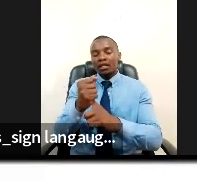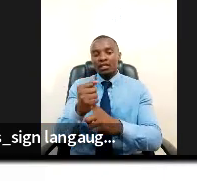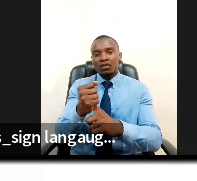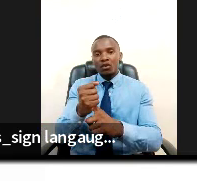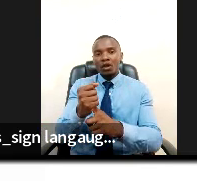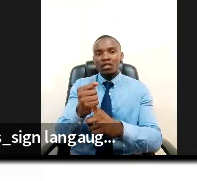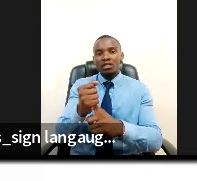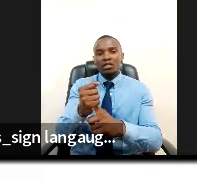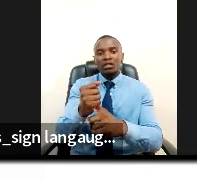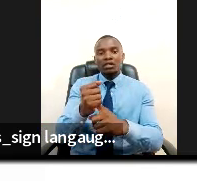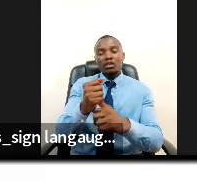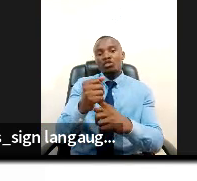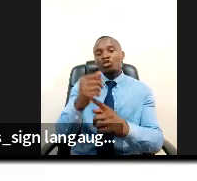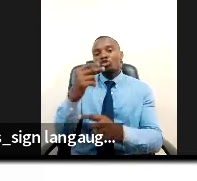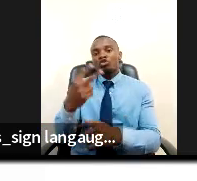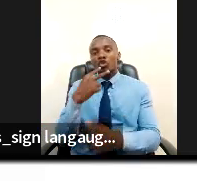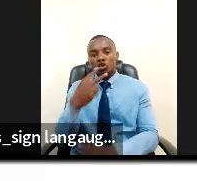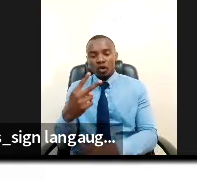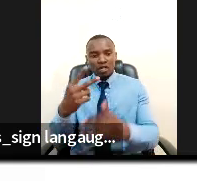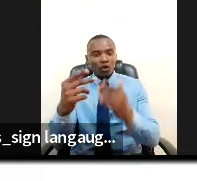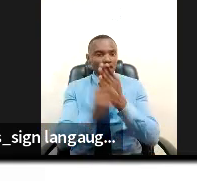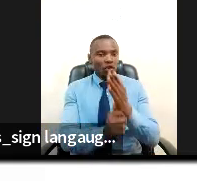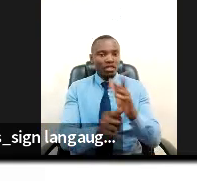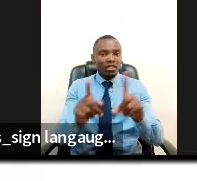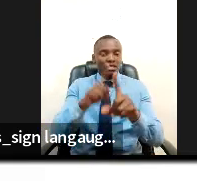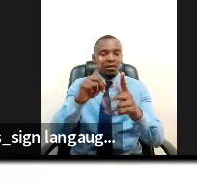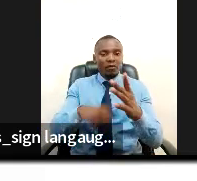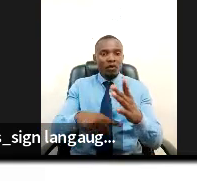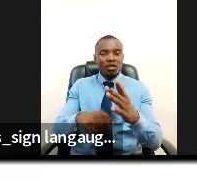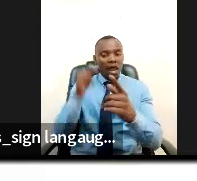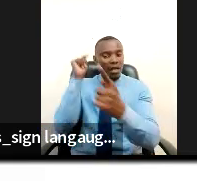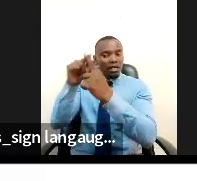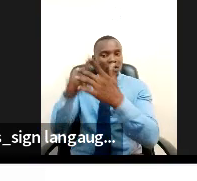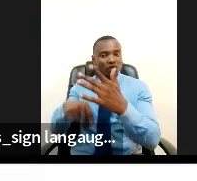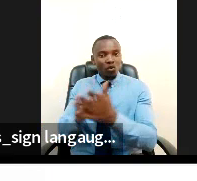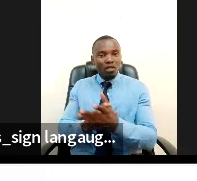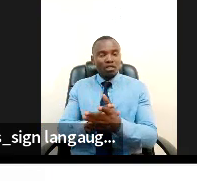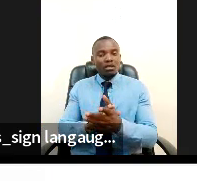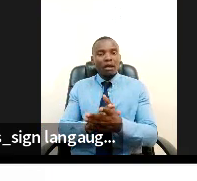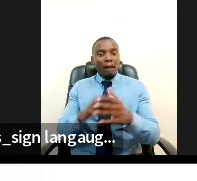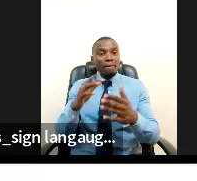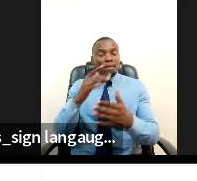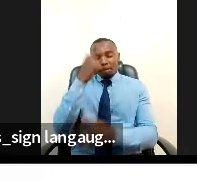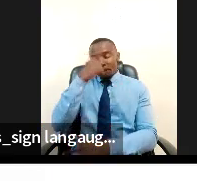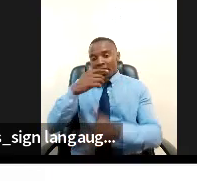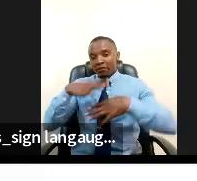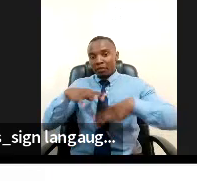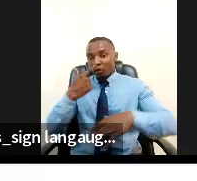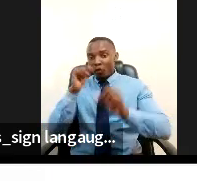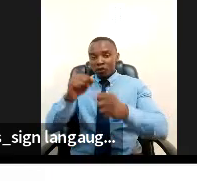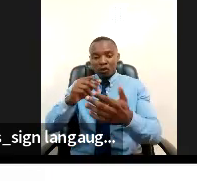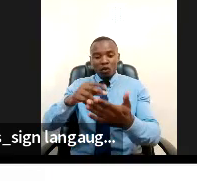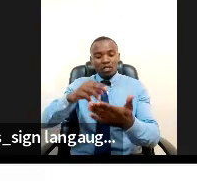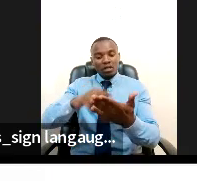guide, hospitality, and cost of demo product. Our target market is blind users who can read Braille from primary schools to